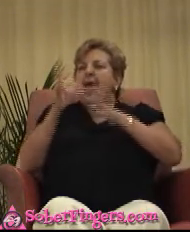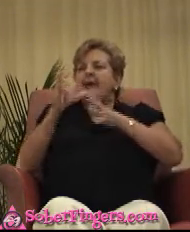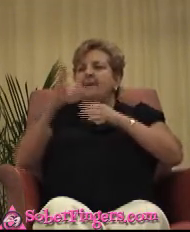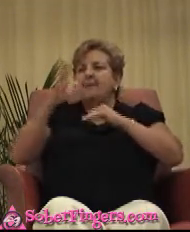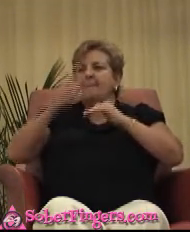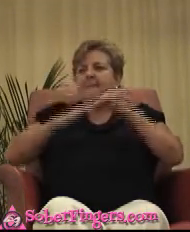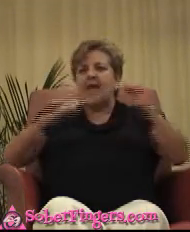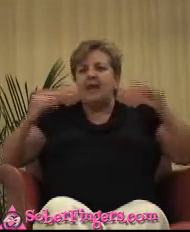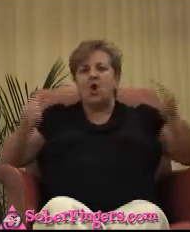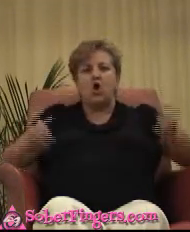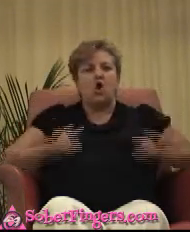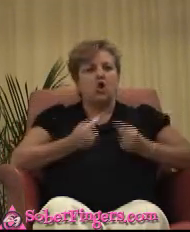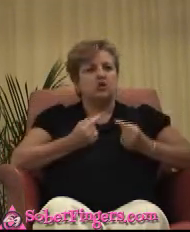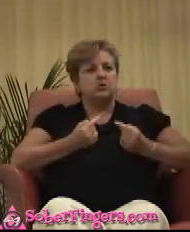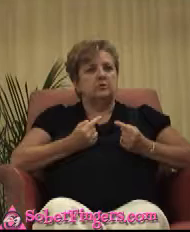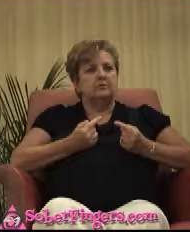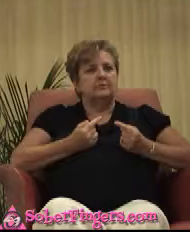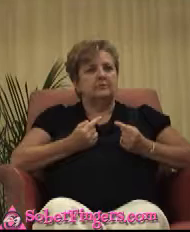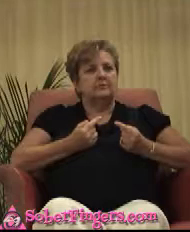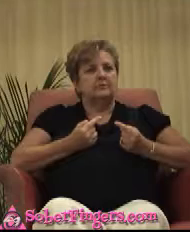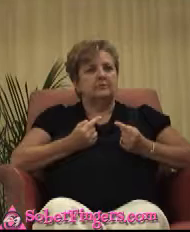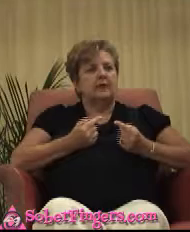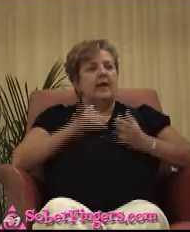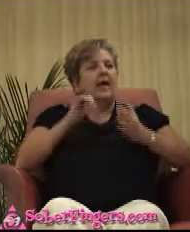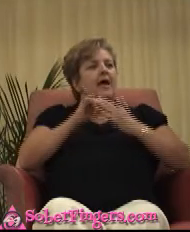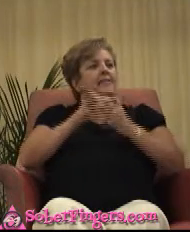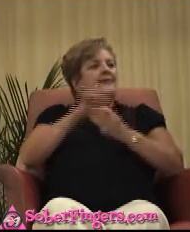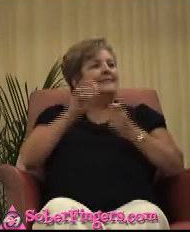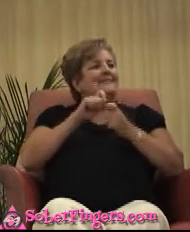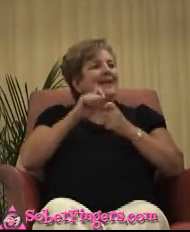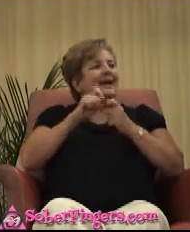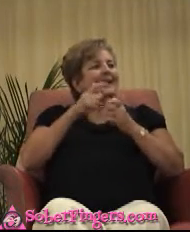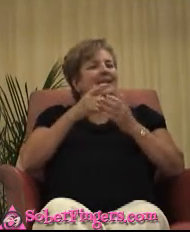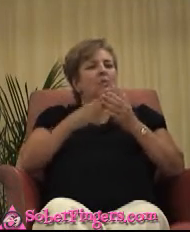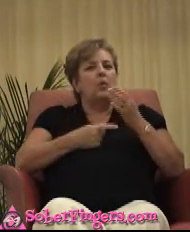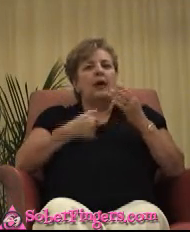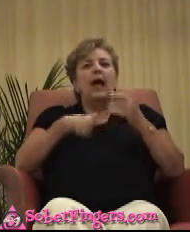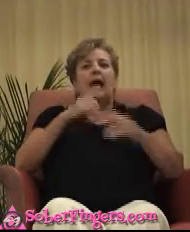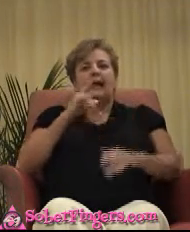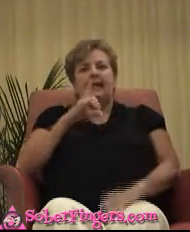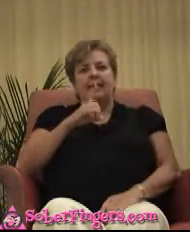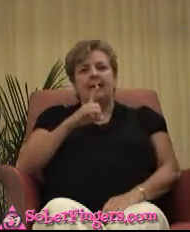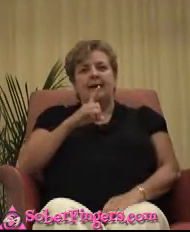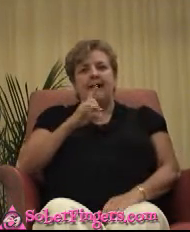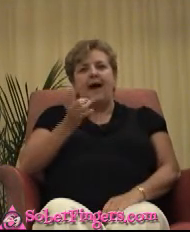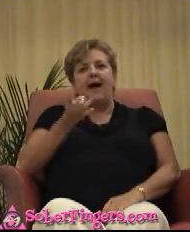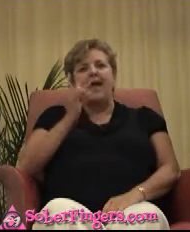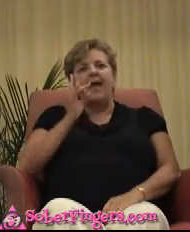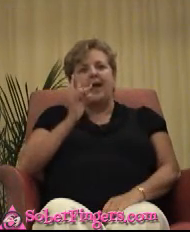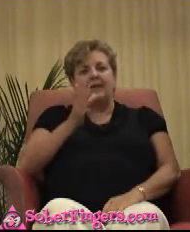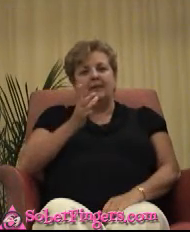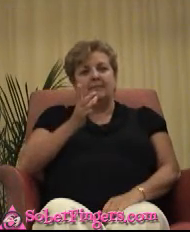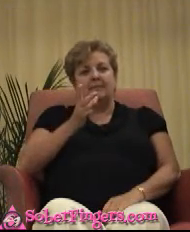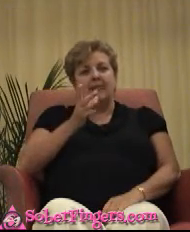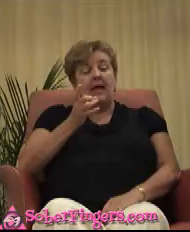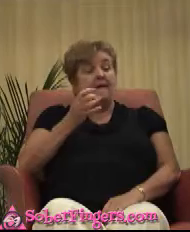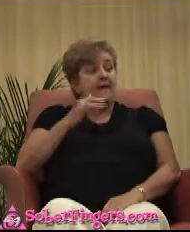And that was exactly the way I did it. I didn't feel pain because I hated it. I hated it. I got angry. I didn't feel the pain. It couldn't